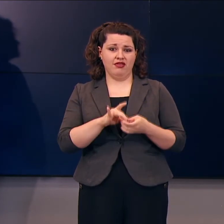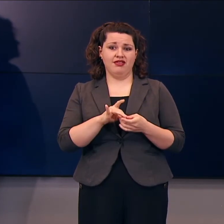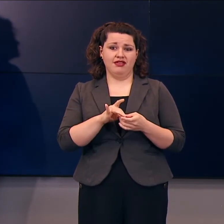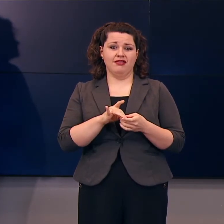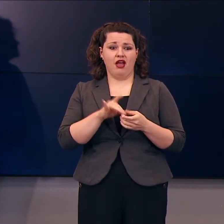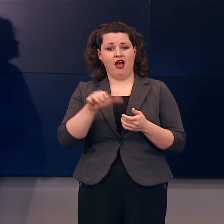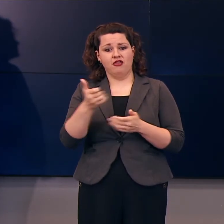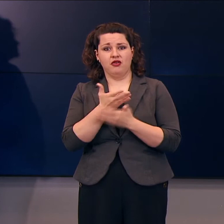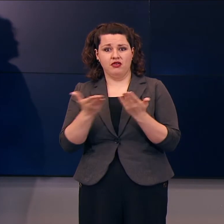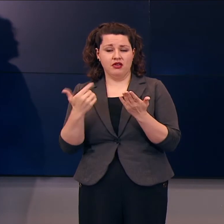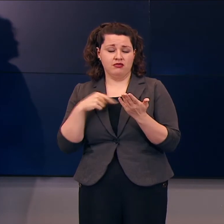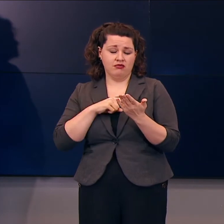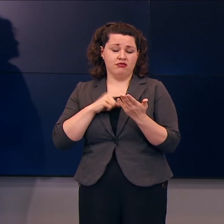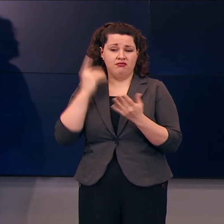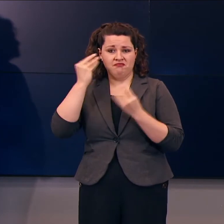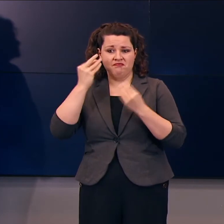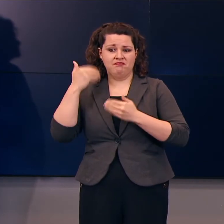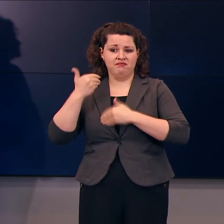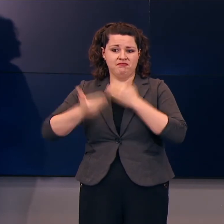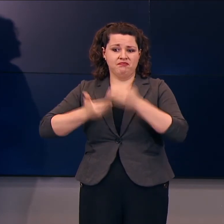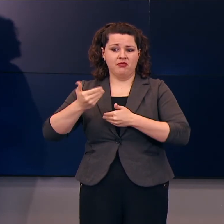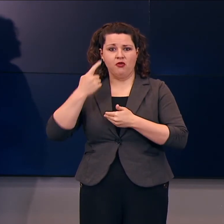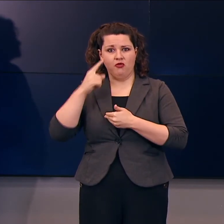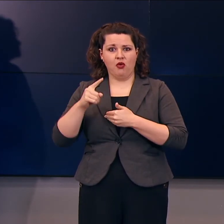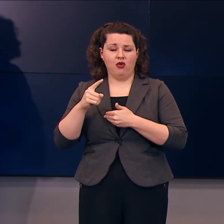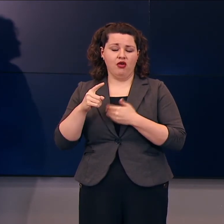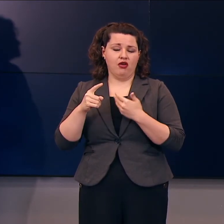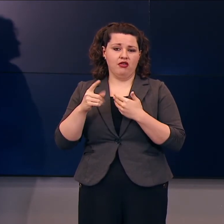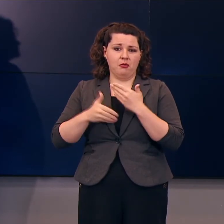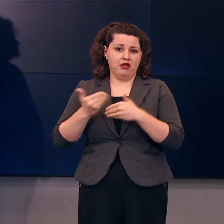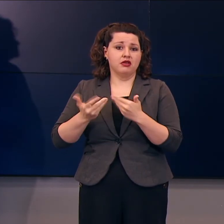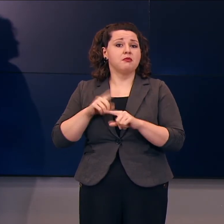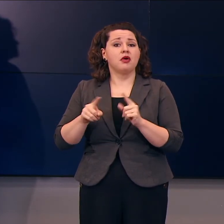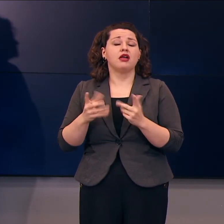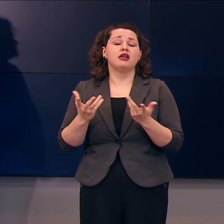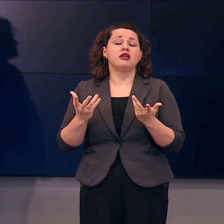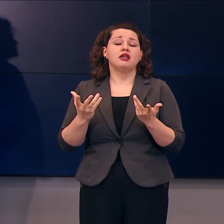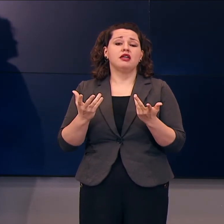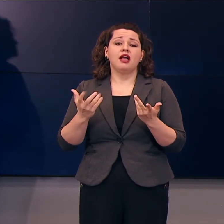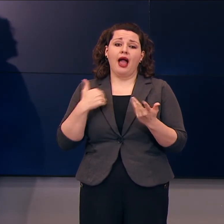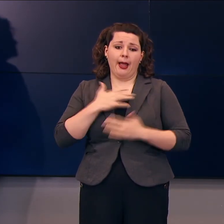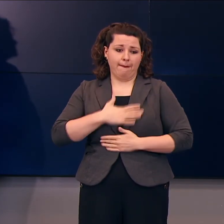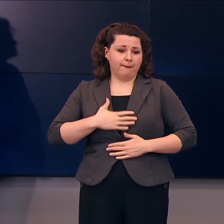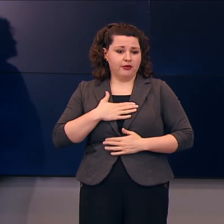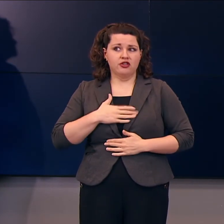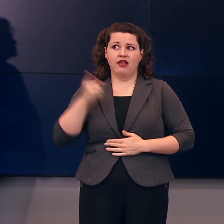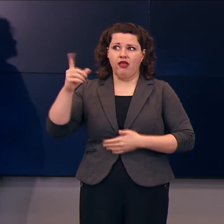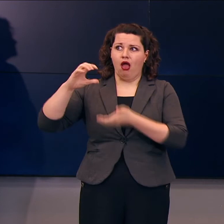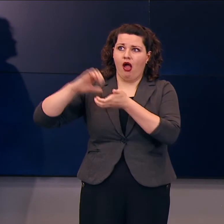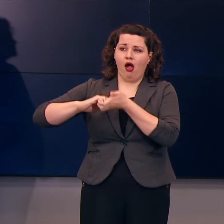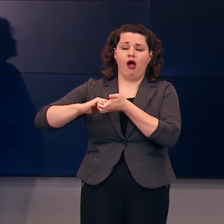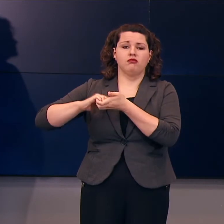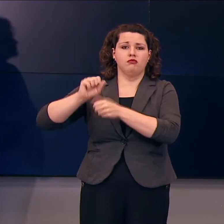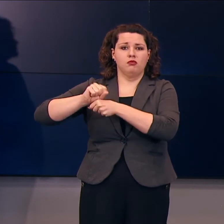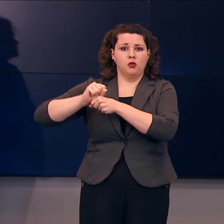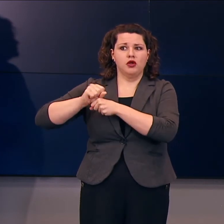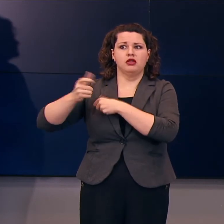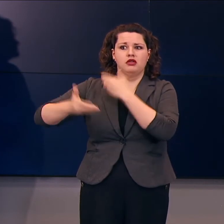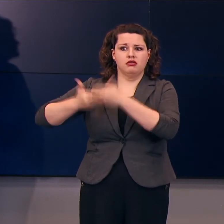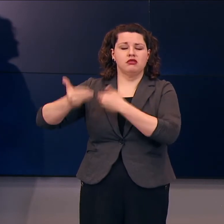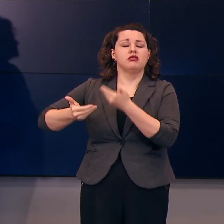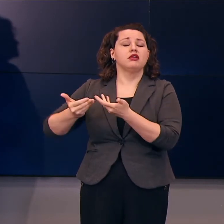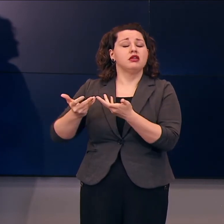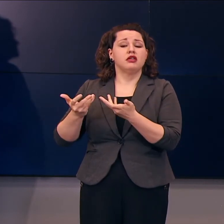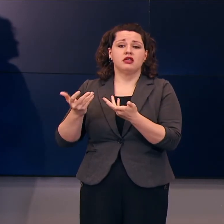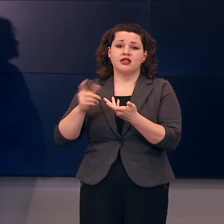things that we'll look at as we move through this process. But I appreciate their partnership. I appreciate them working with us.